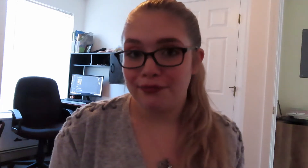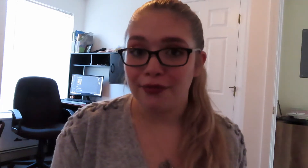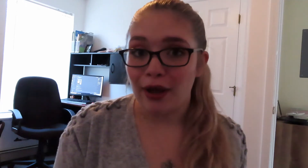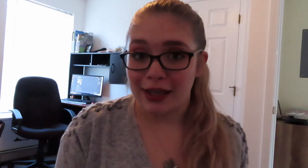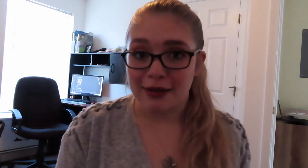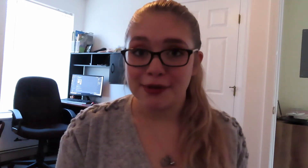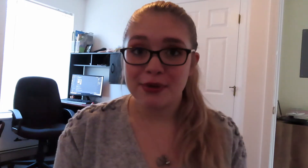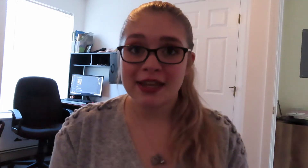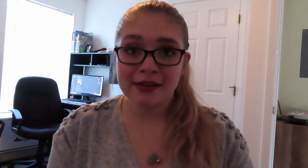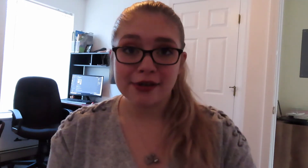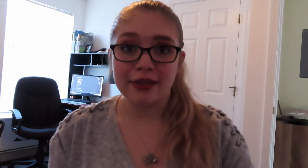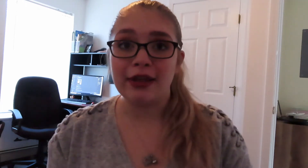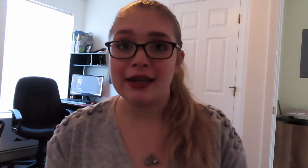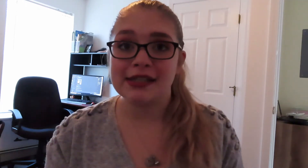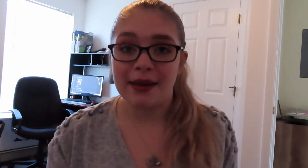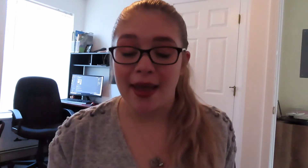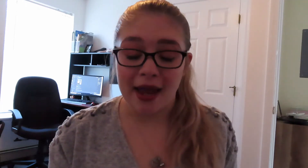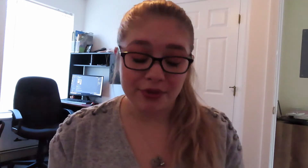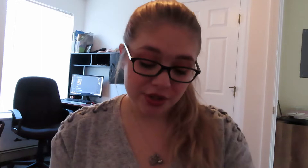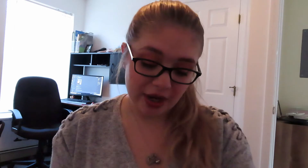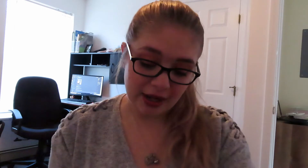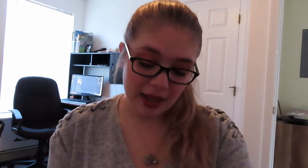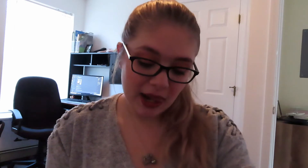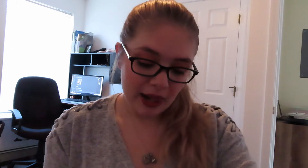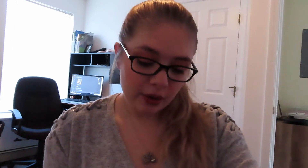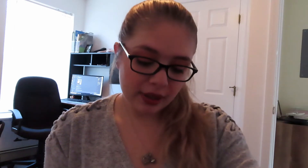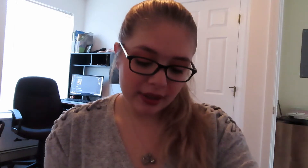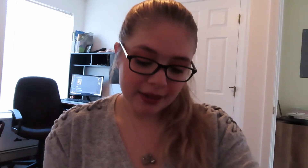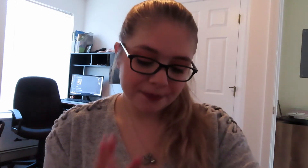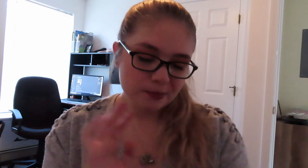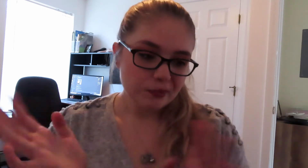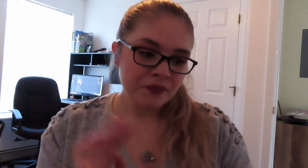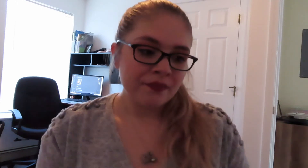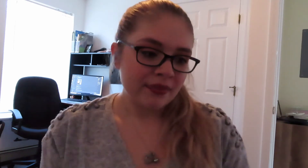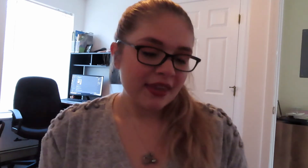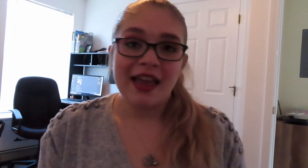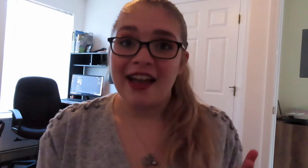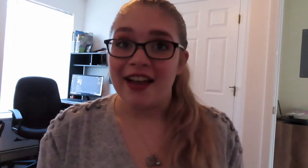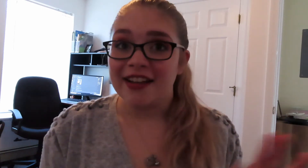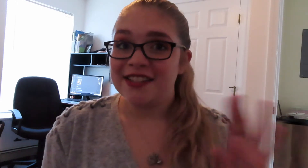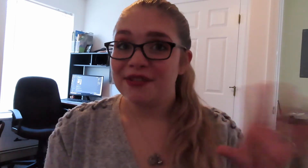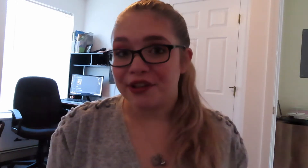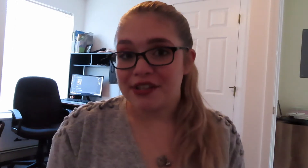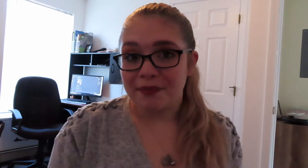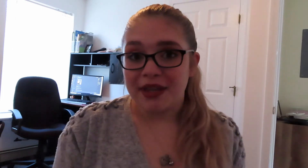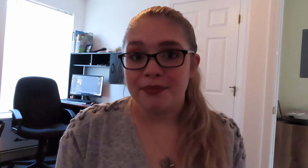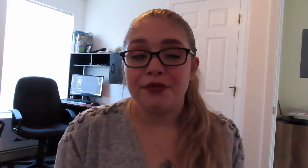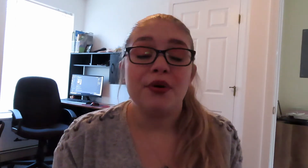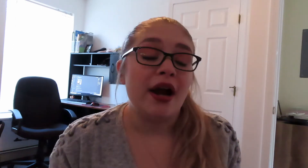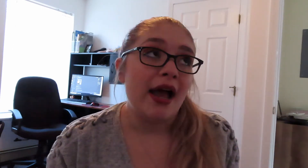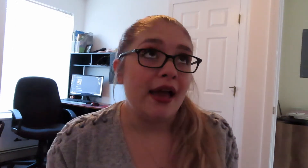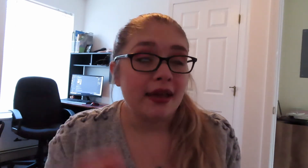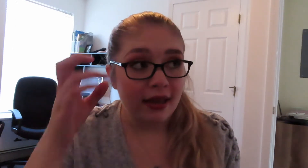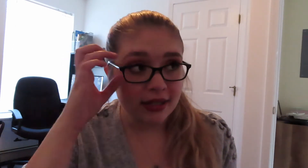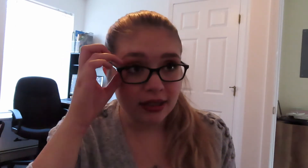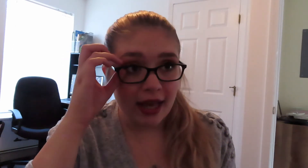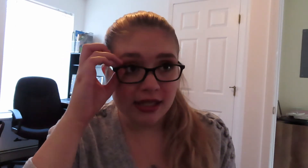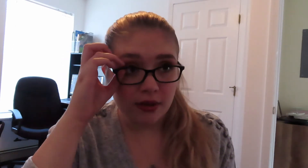vlogging in between sorry the lighting's kind of bad i'm just trying to quickly uh do a little something before i get to class so